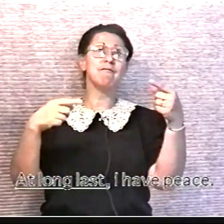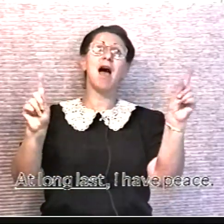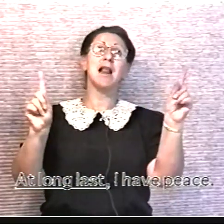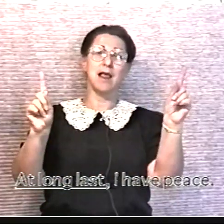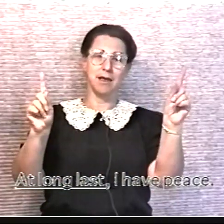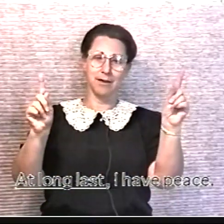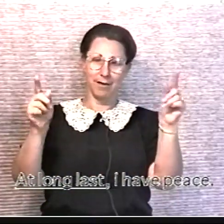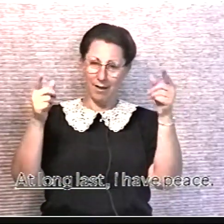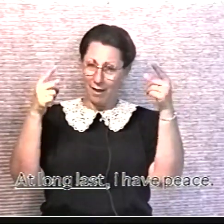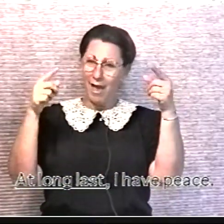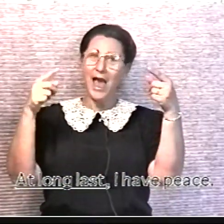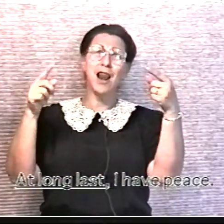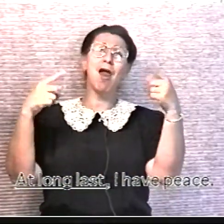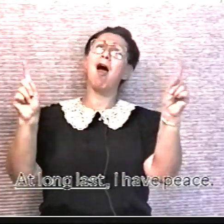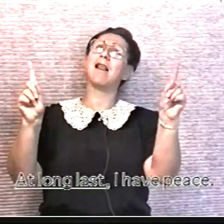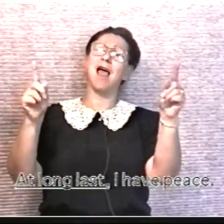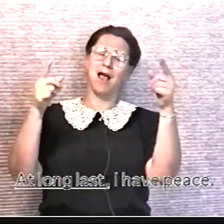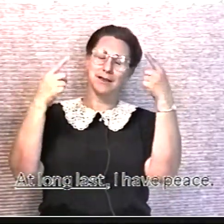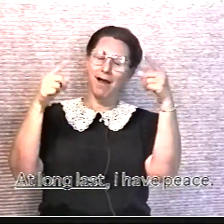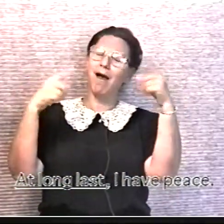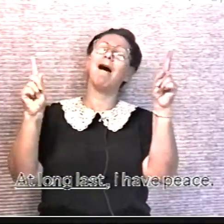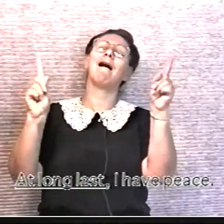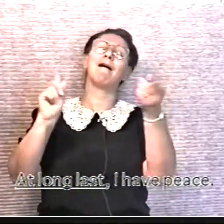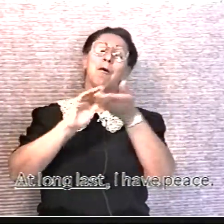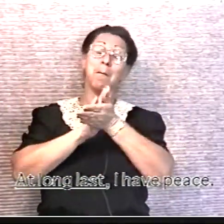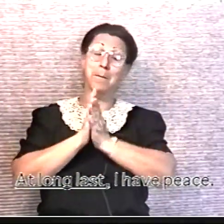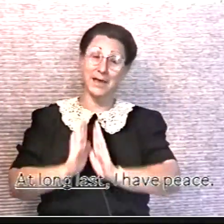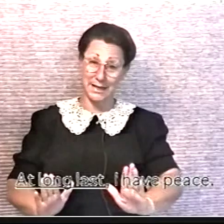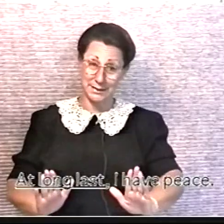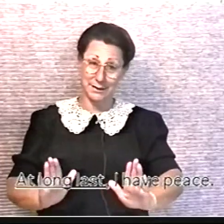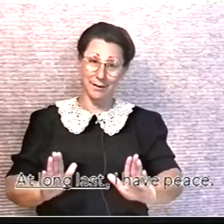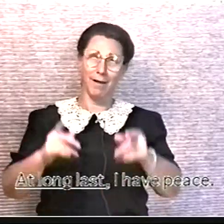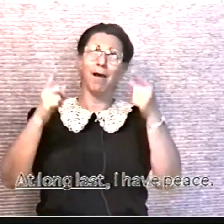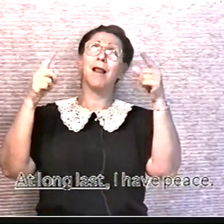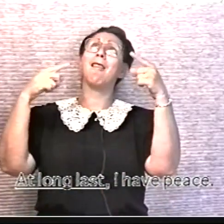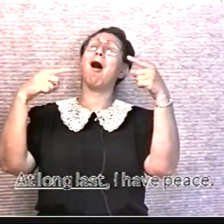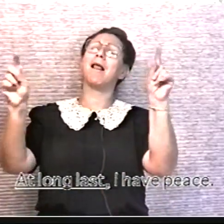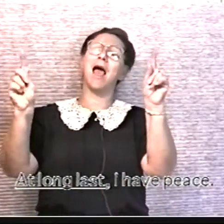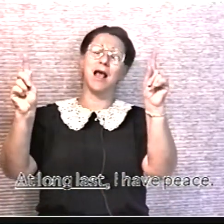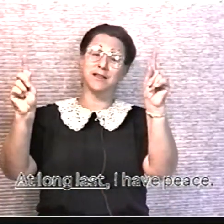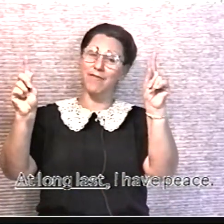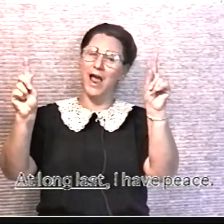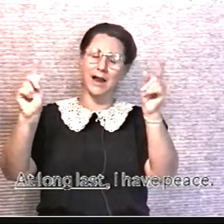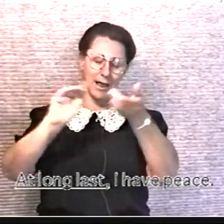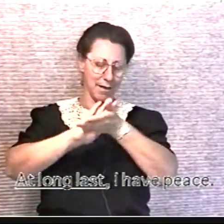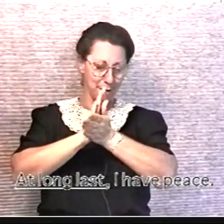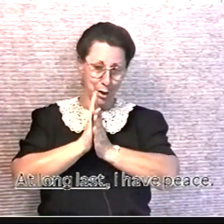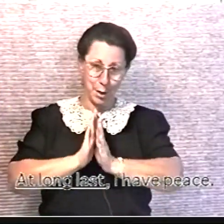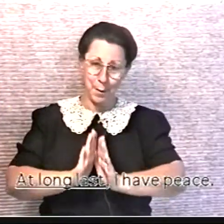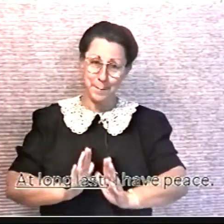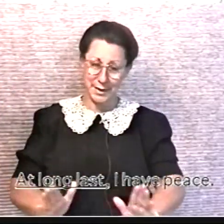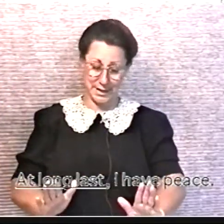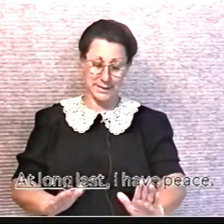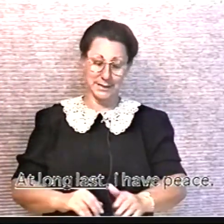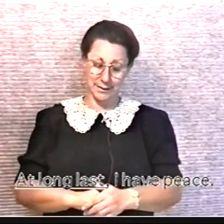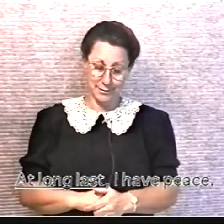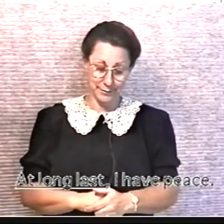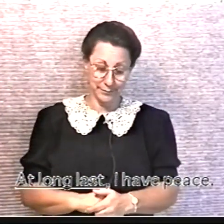finally. At long last, peace. Long last, finally, peace.